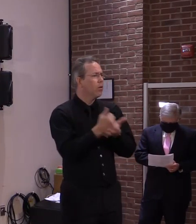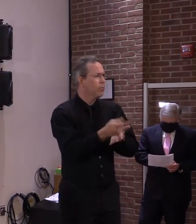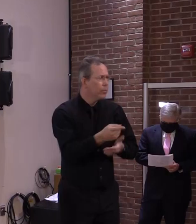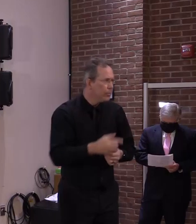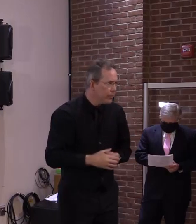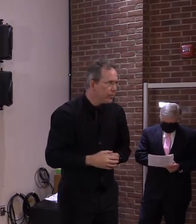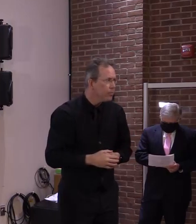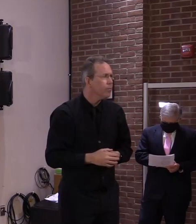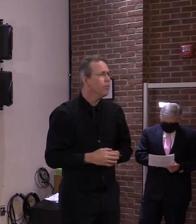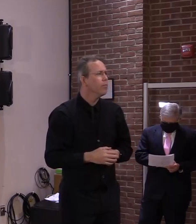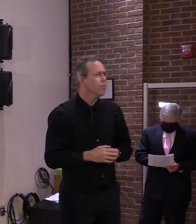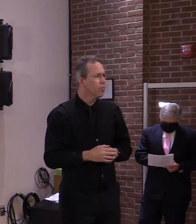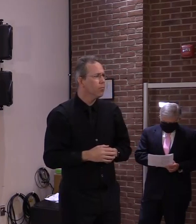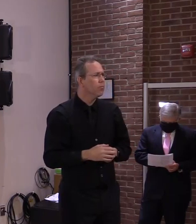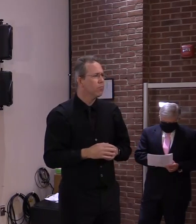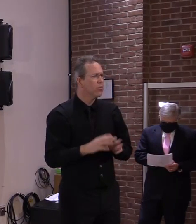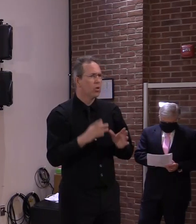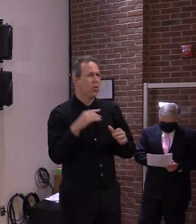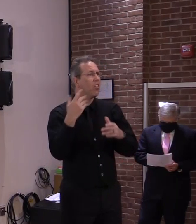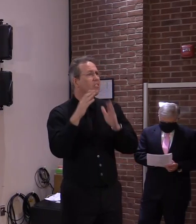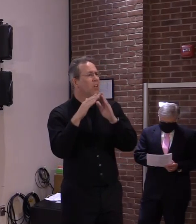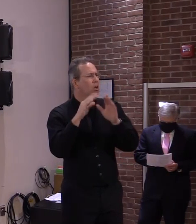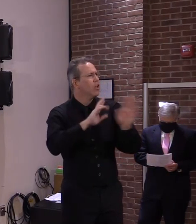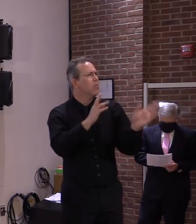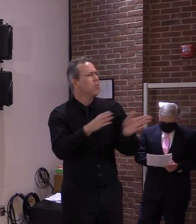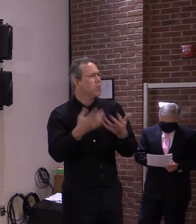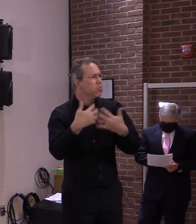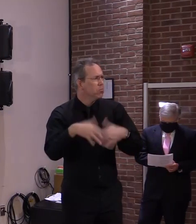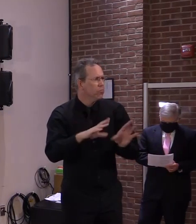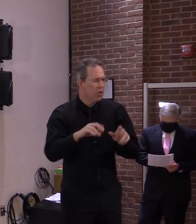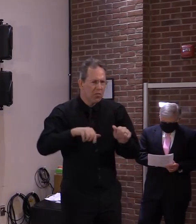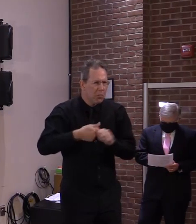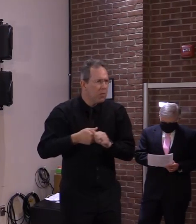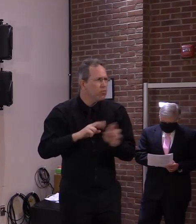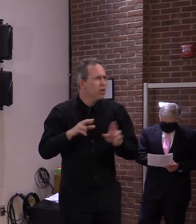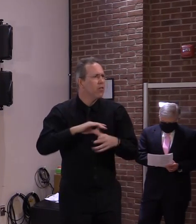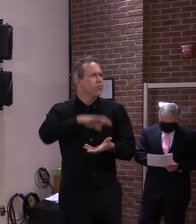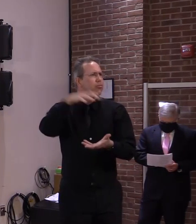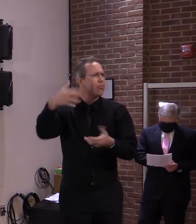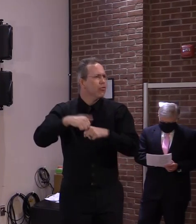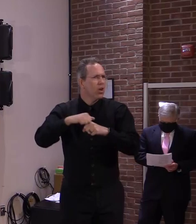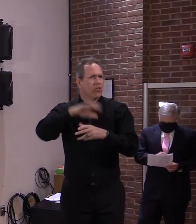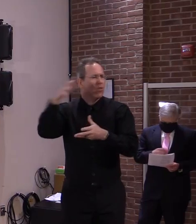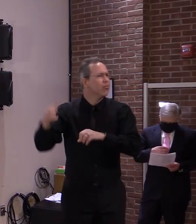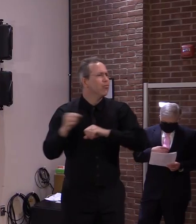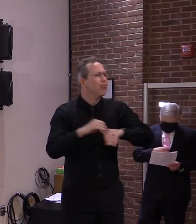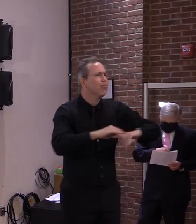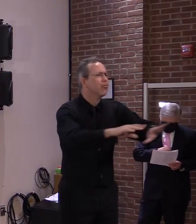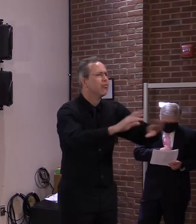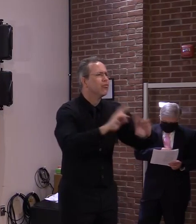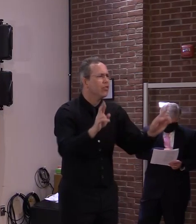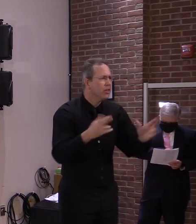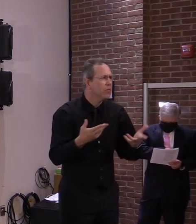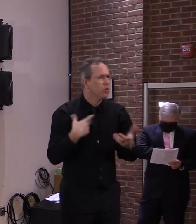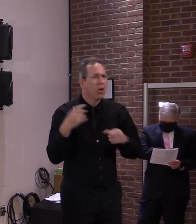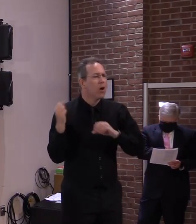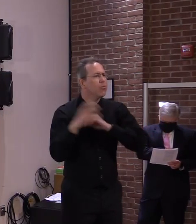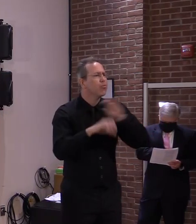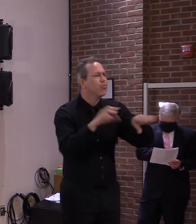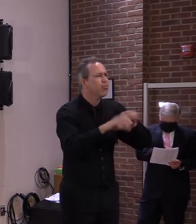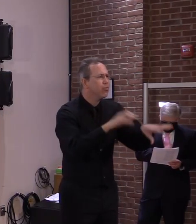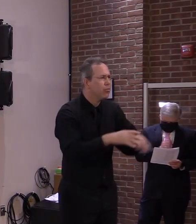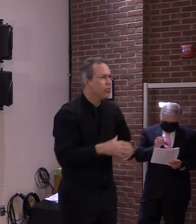has been well prepared and has quite a stockpile of aggregate and has been working on the roads consistently. And they've done a pretty